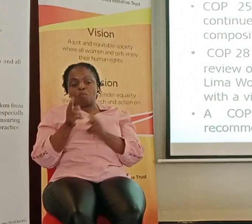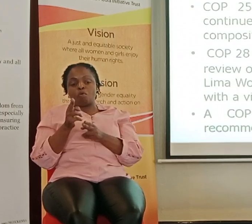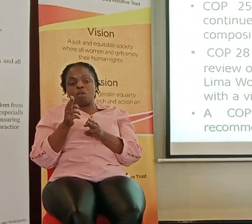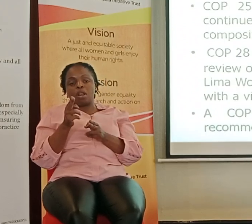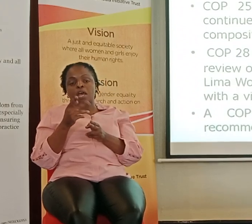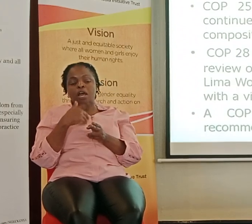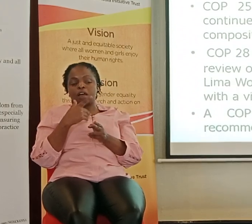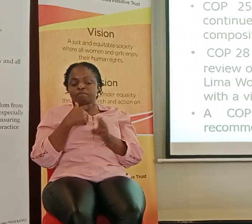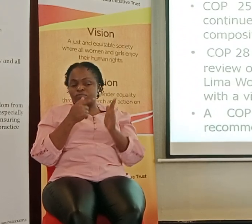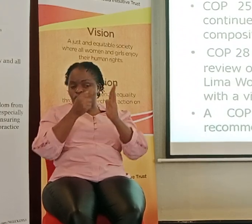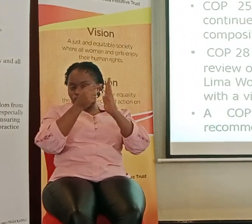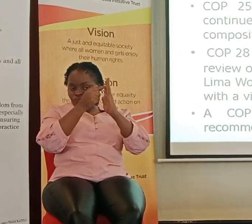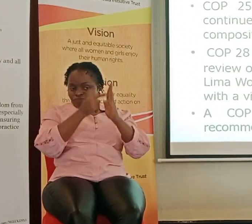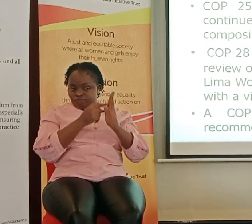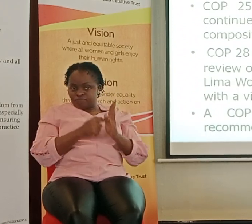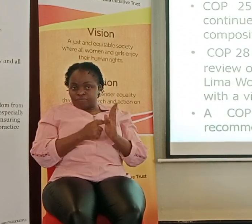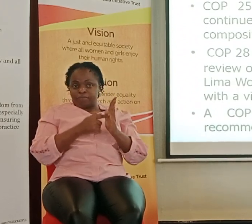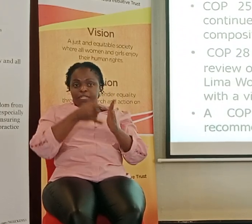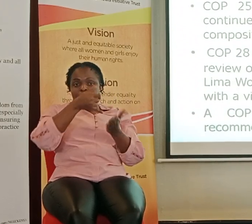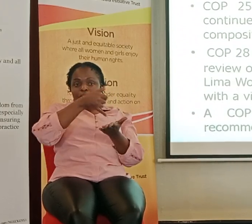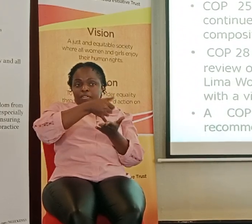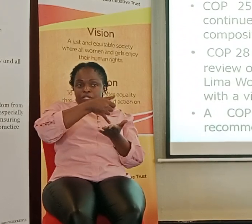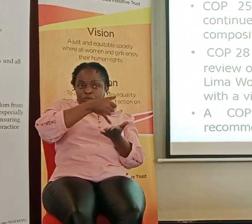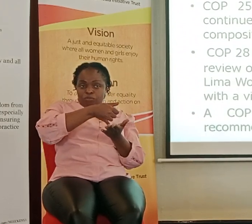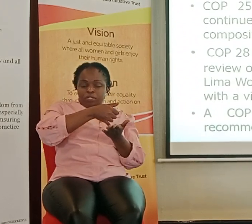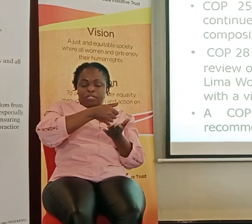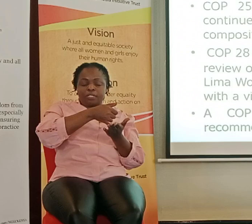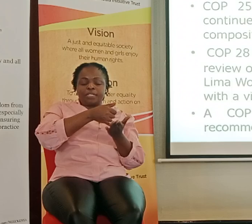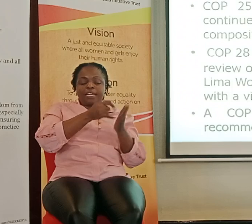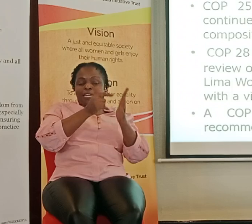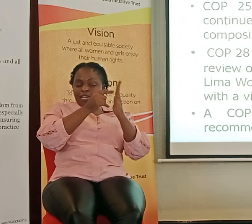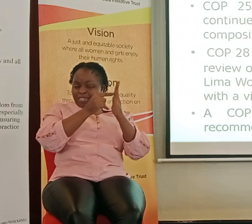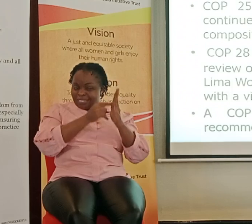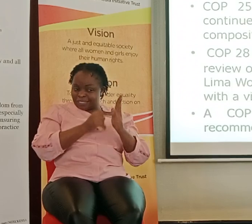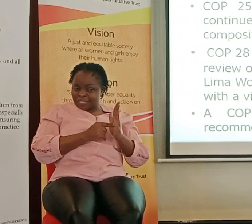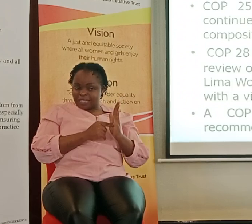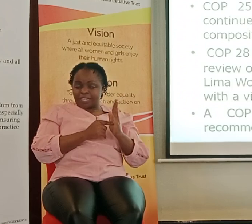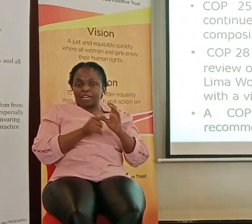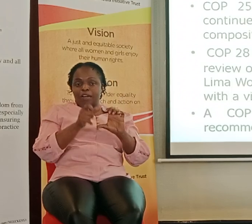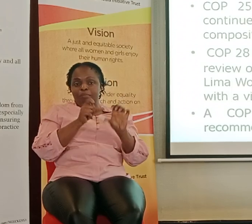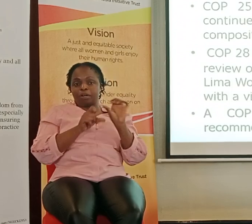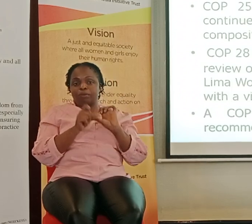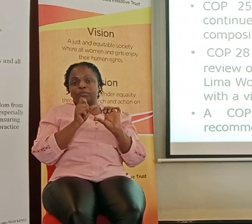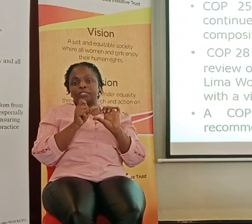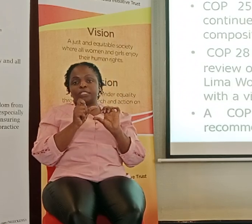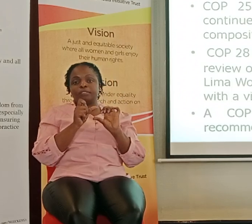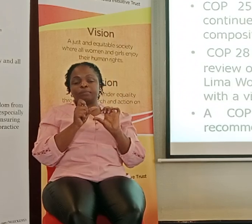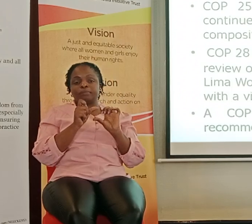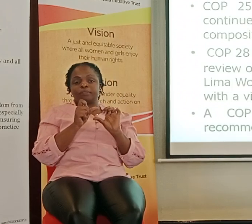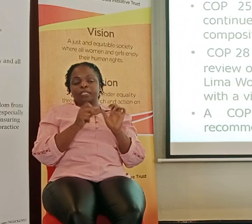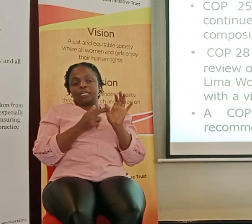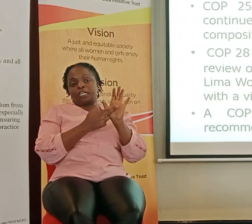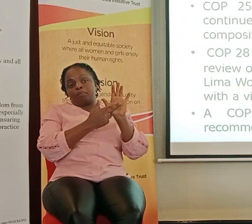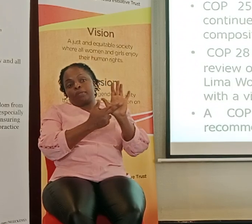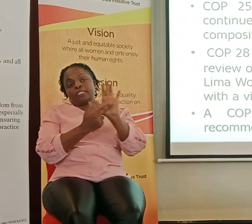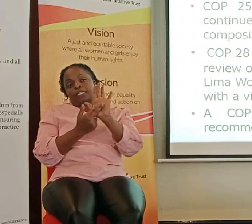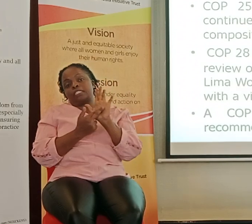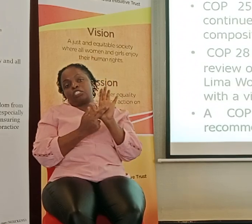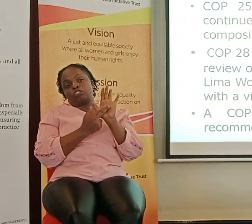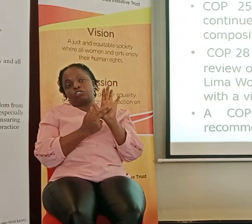is detailed, including as detailed as looking at the